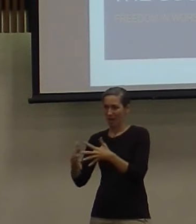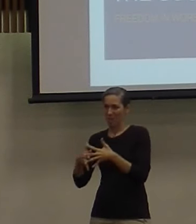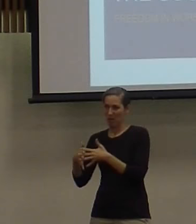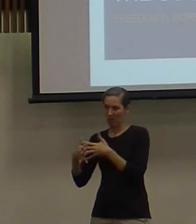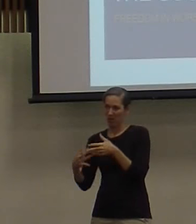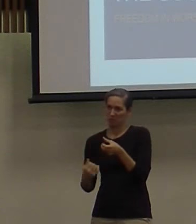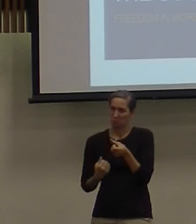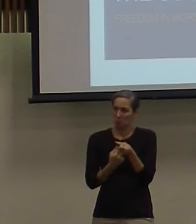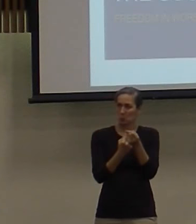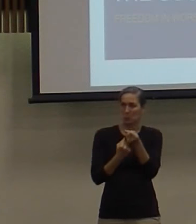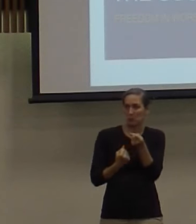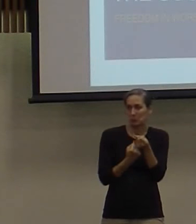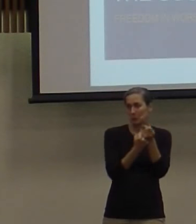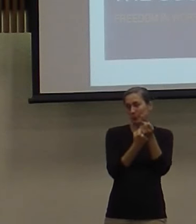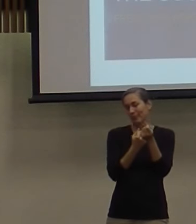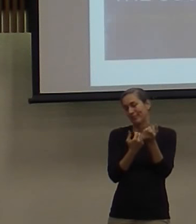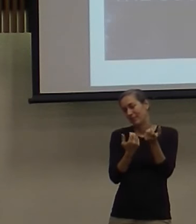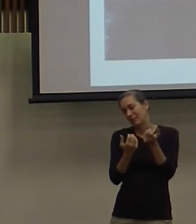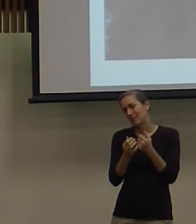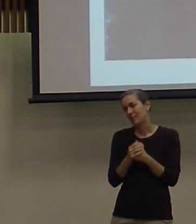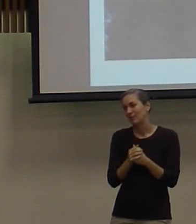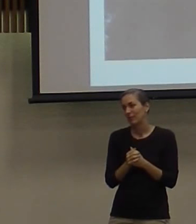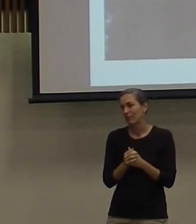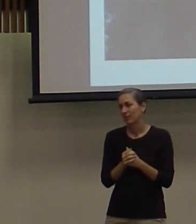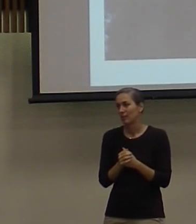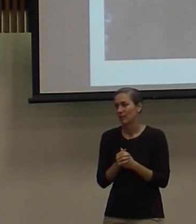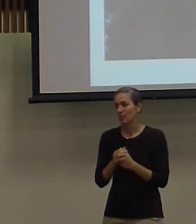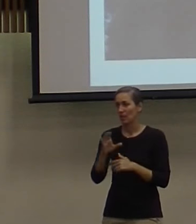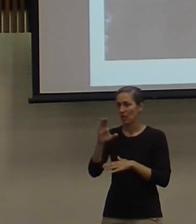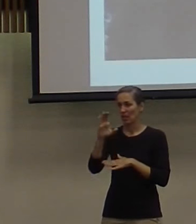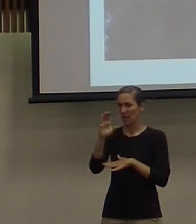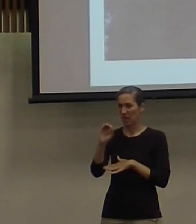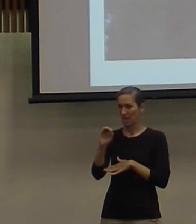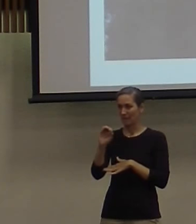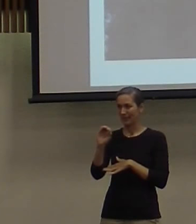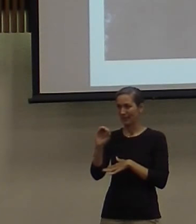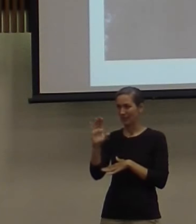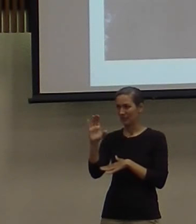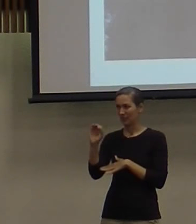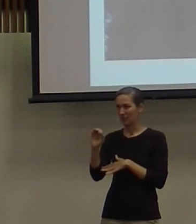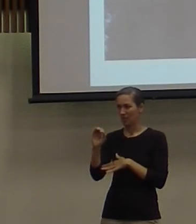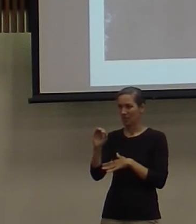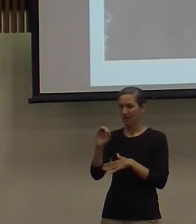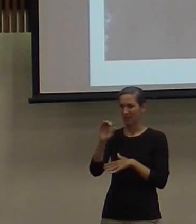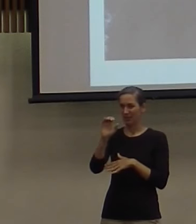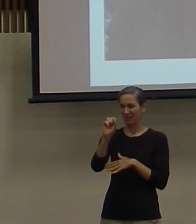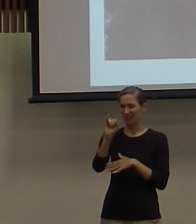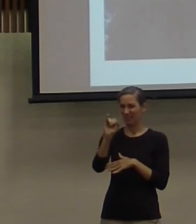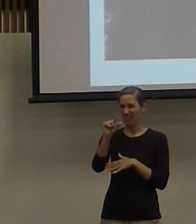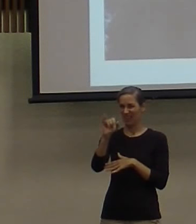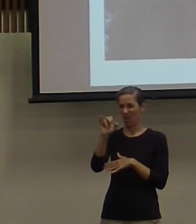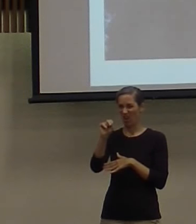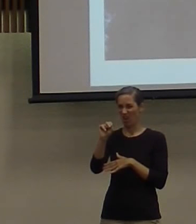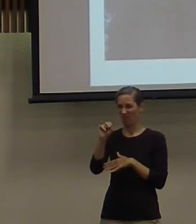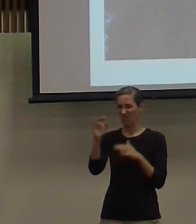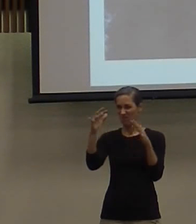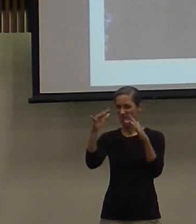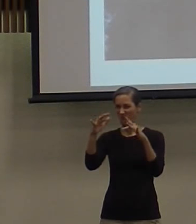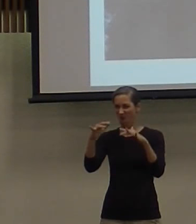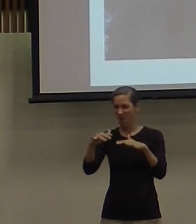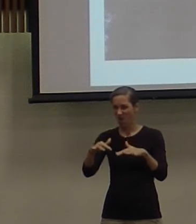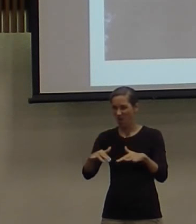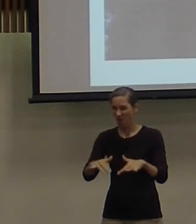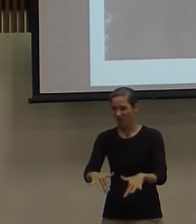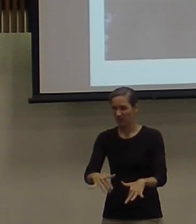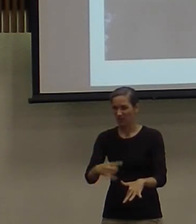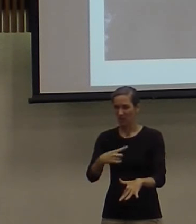Now, the fear of the communists and the fall of Saigon came. So they sensed that